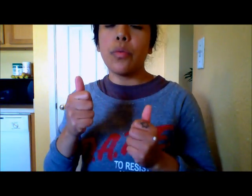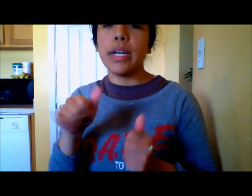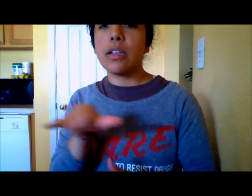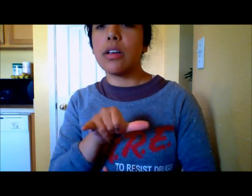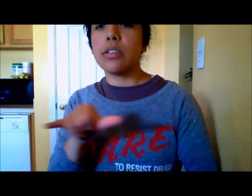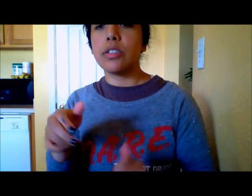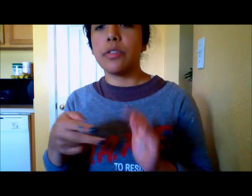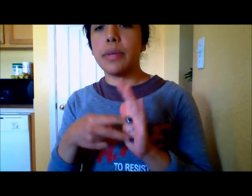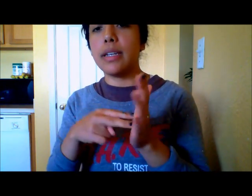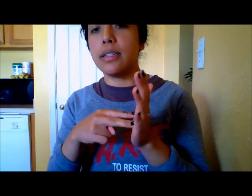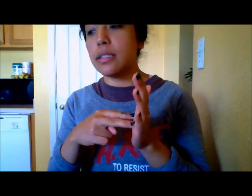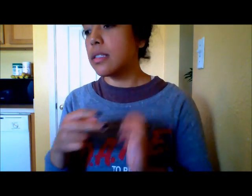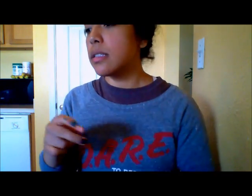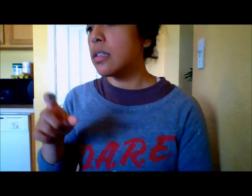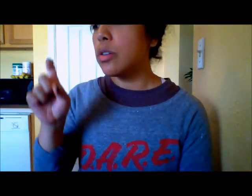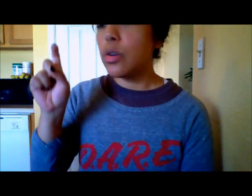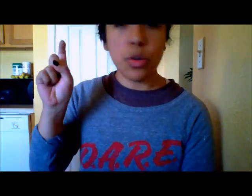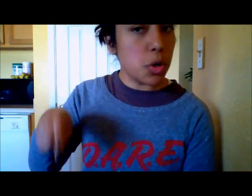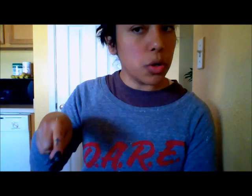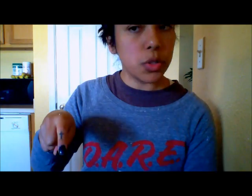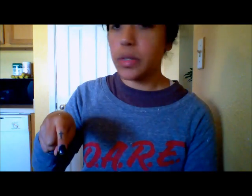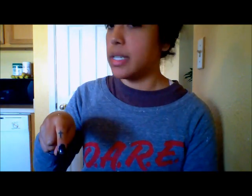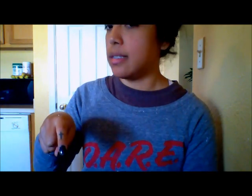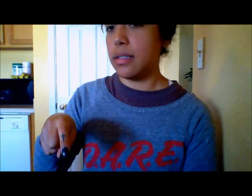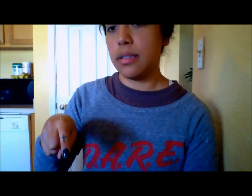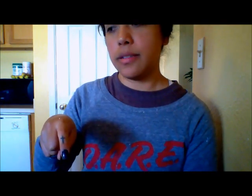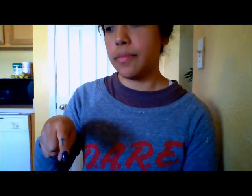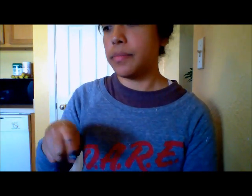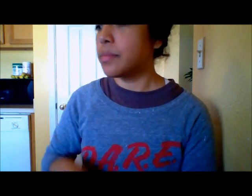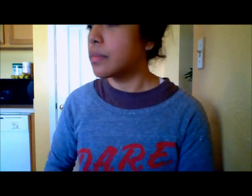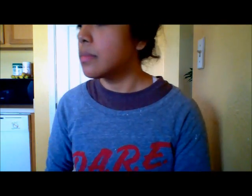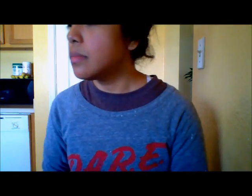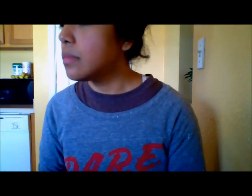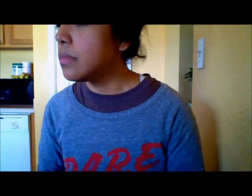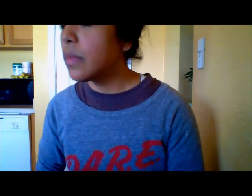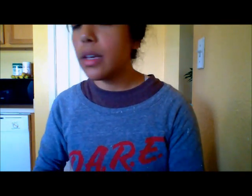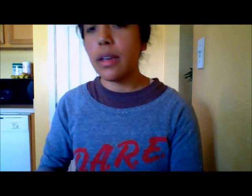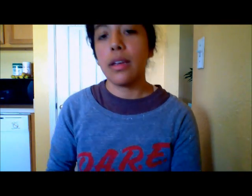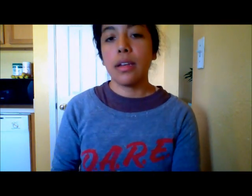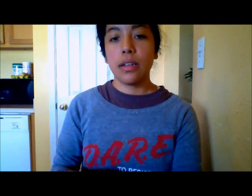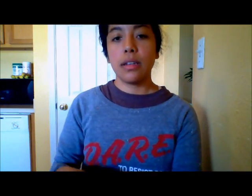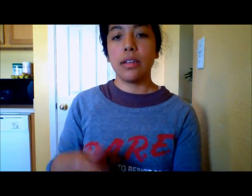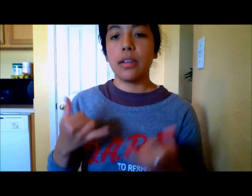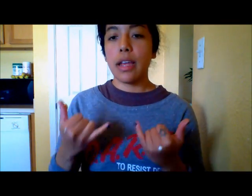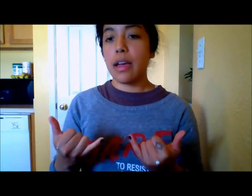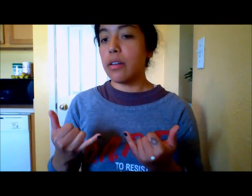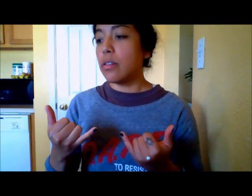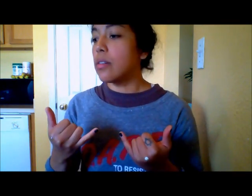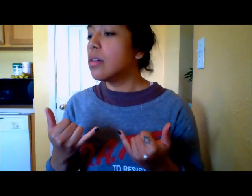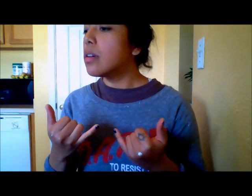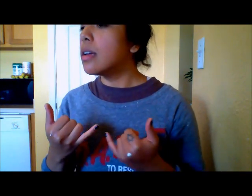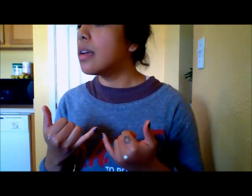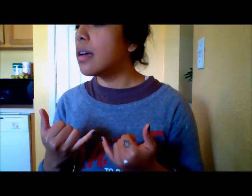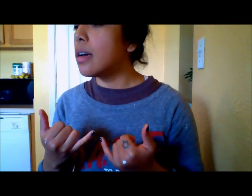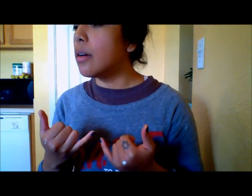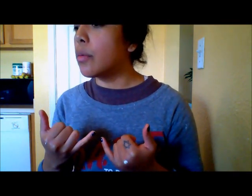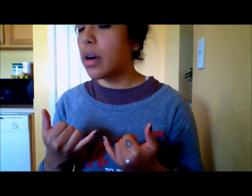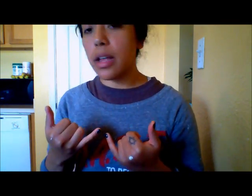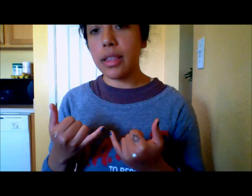Which also means no choice. Now we're on